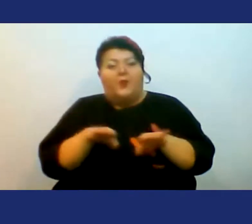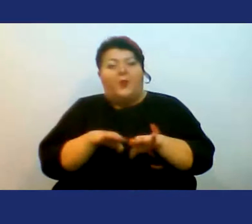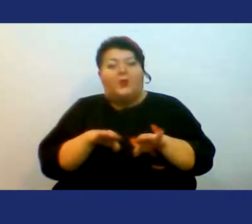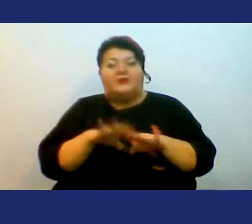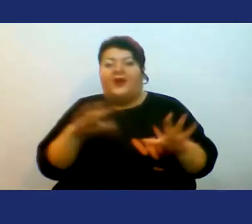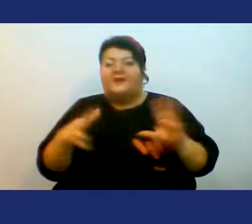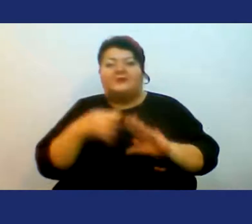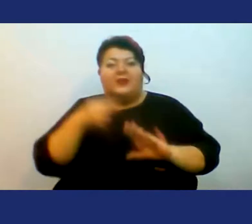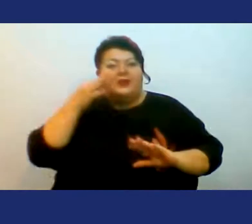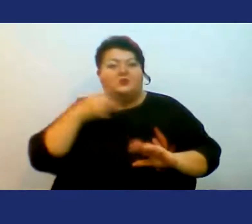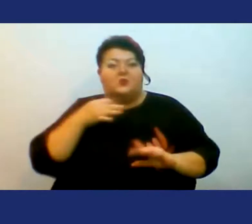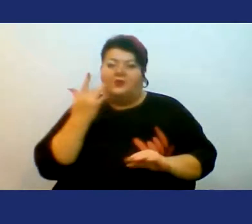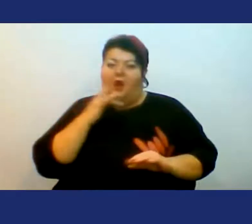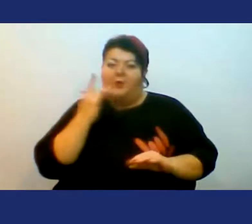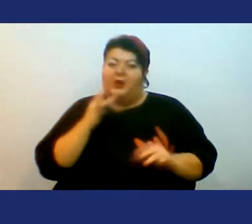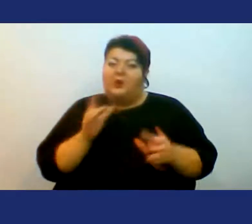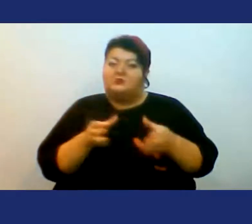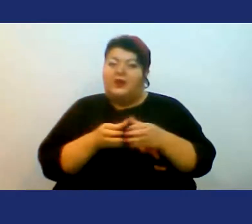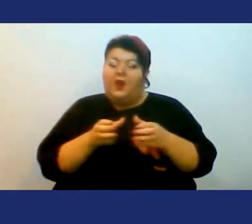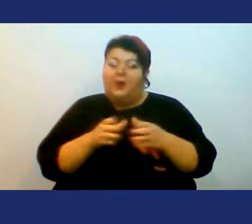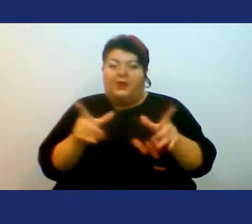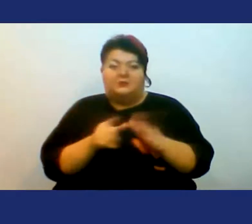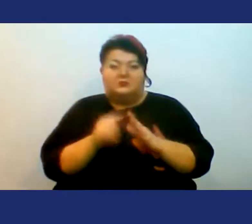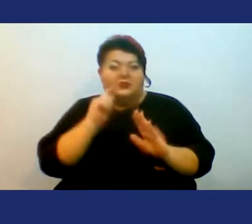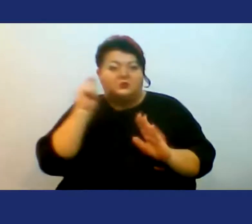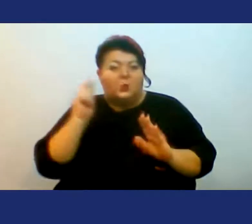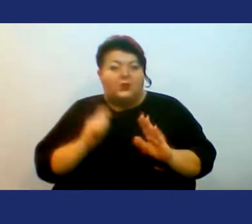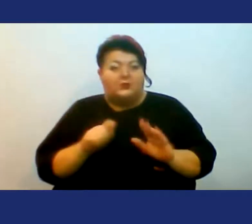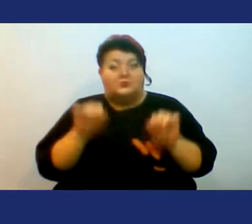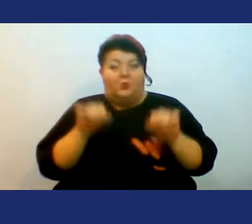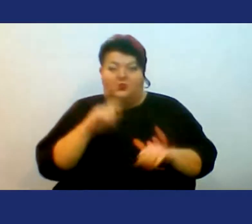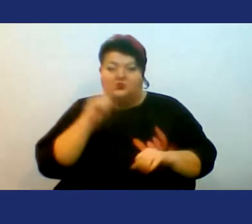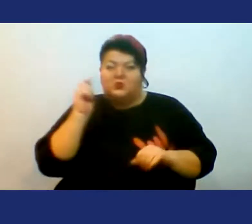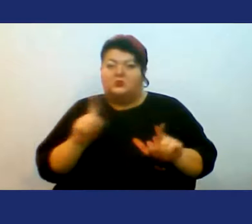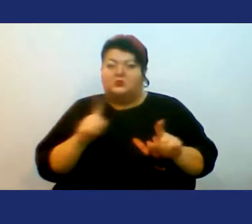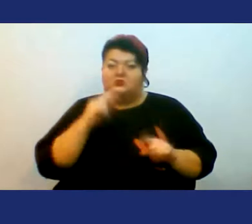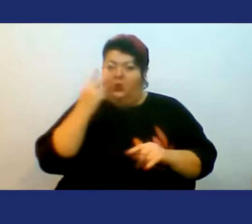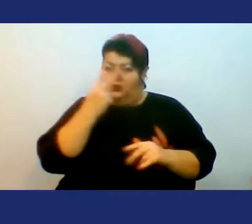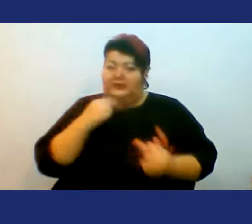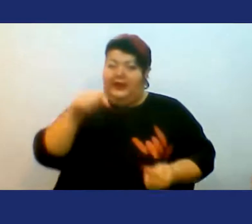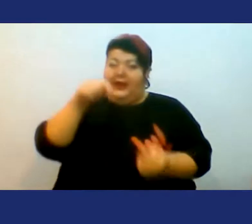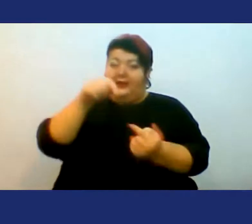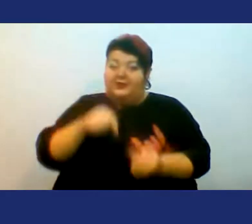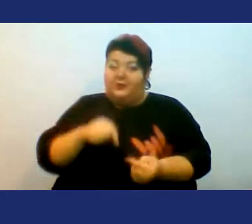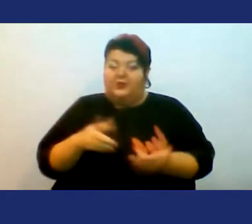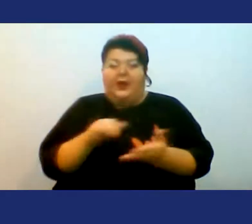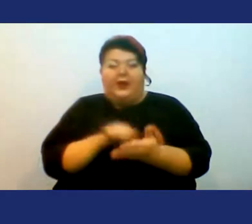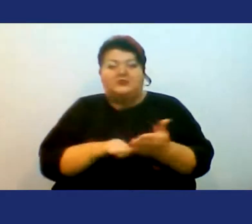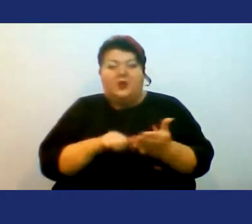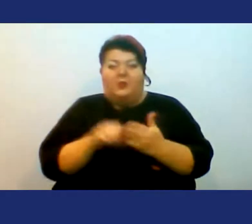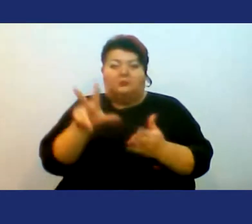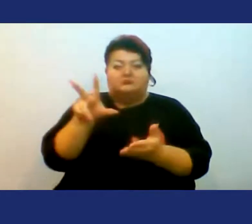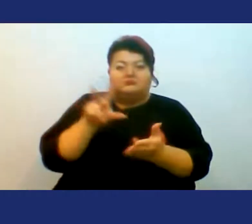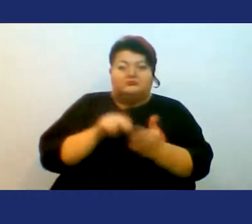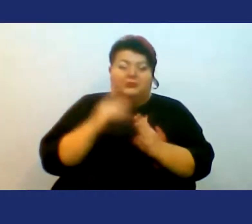the experience of the US election campaign could be compared to the